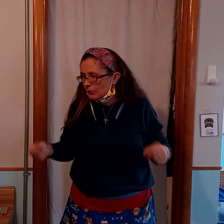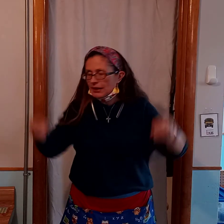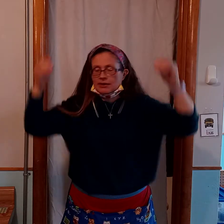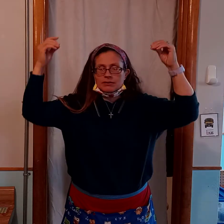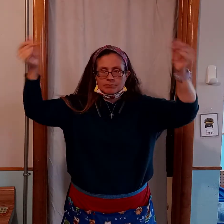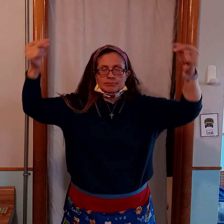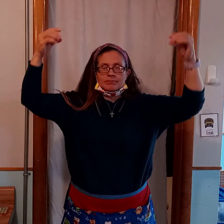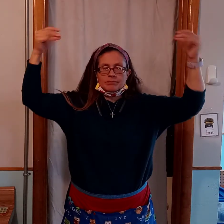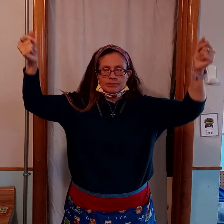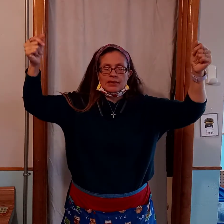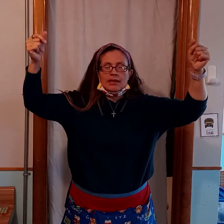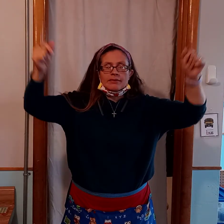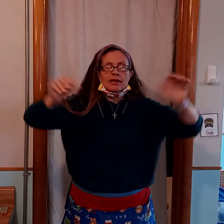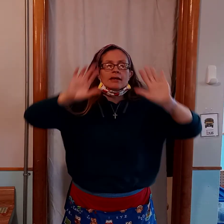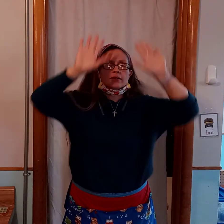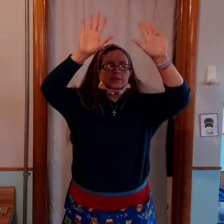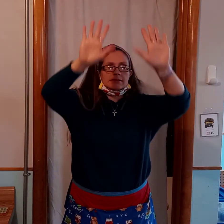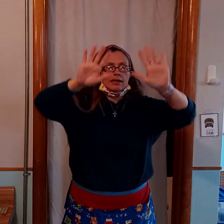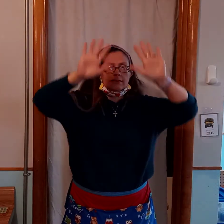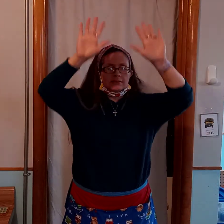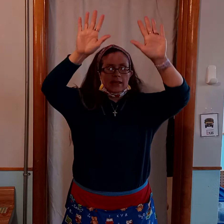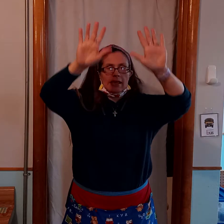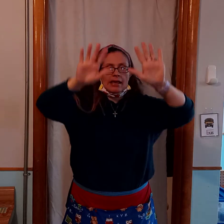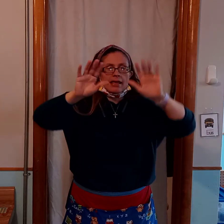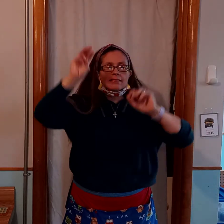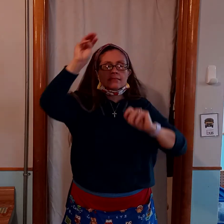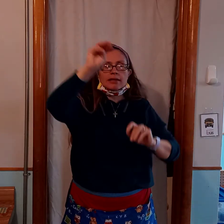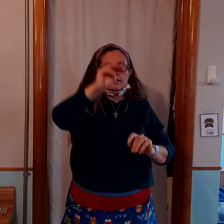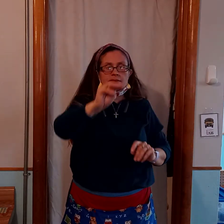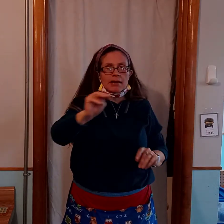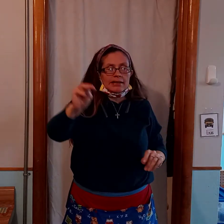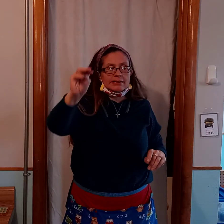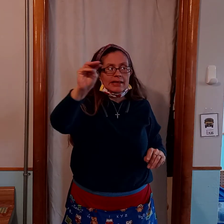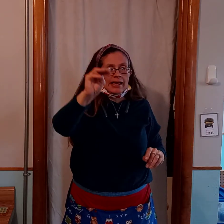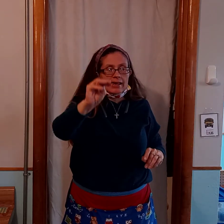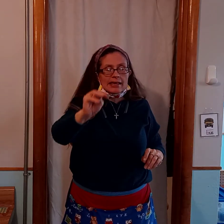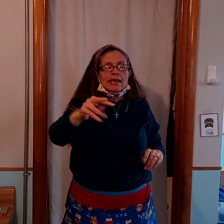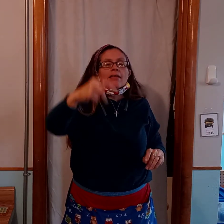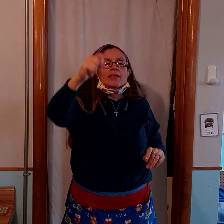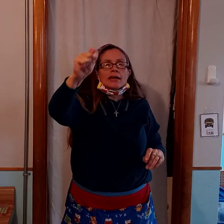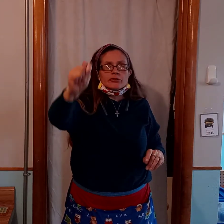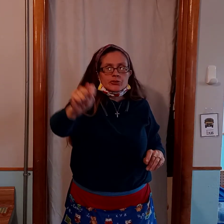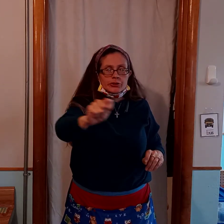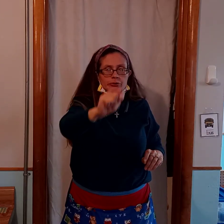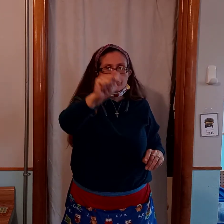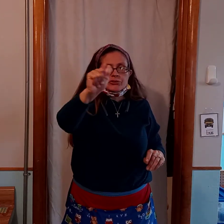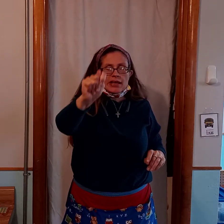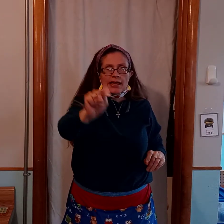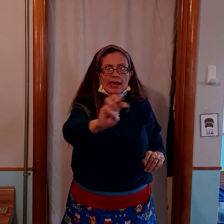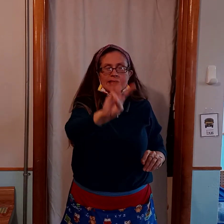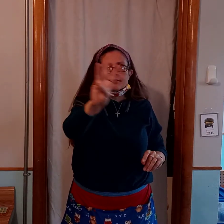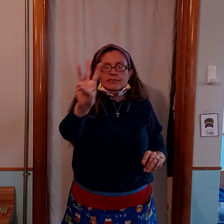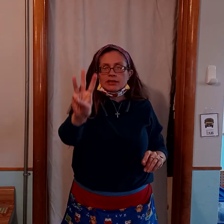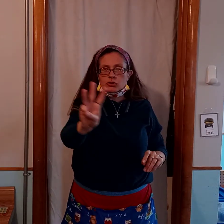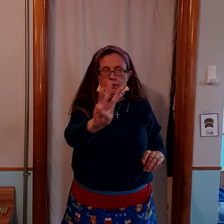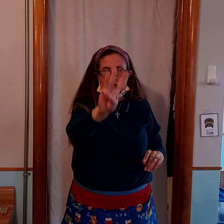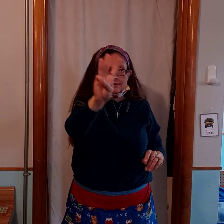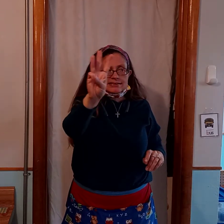week. There's Sunday and there's Monday. There's Tuesday and there's